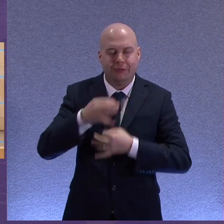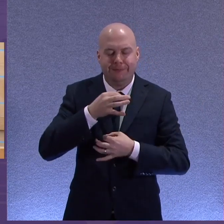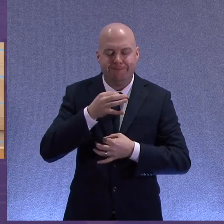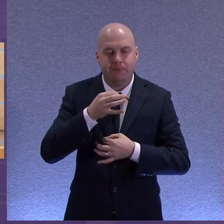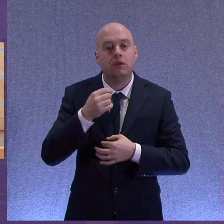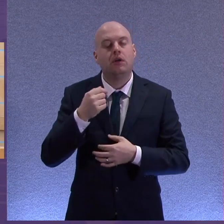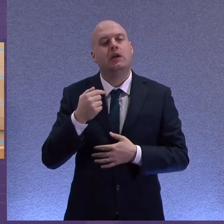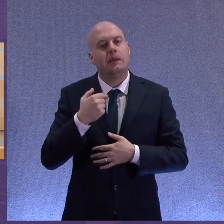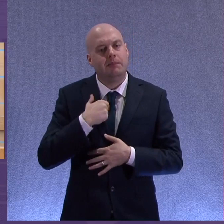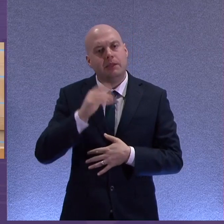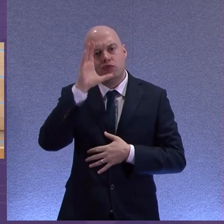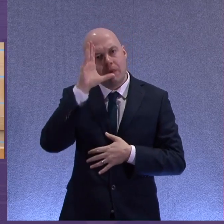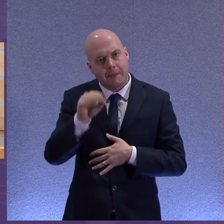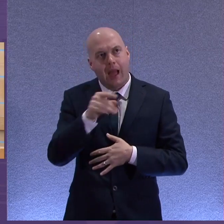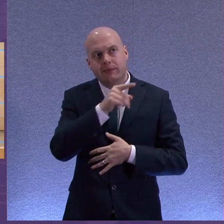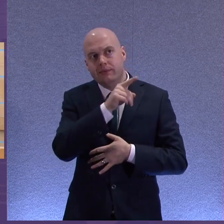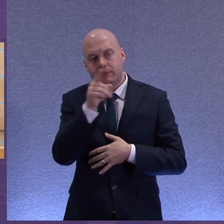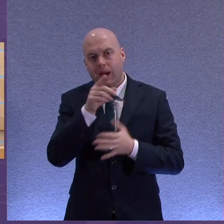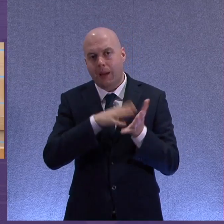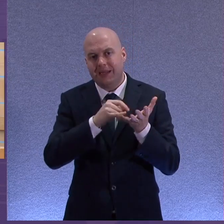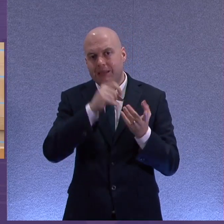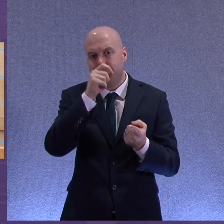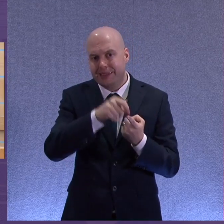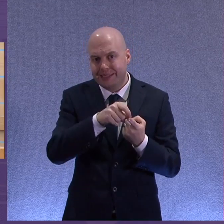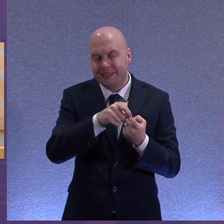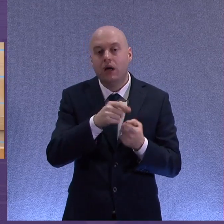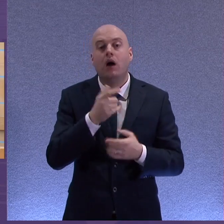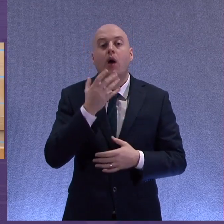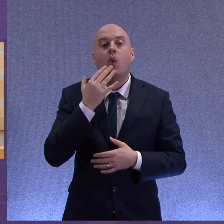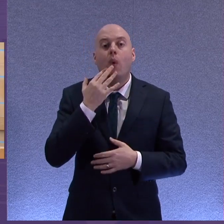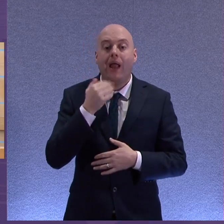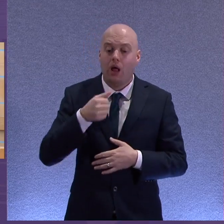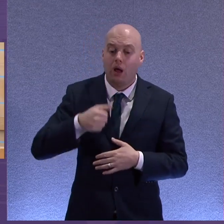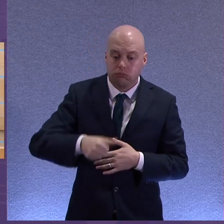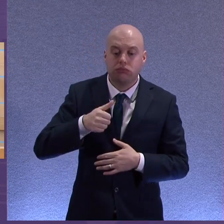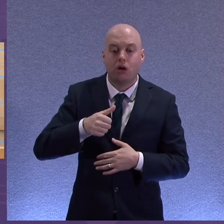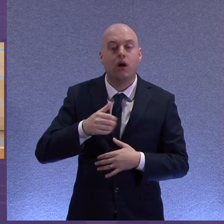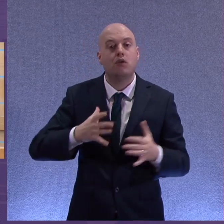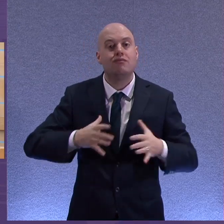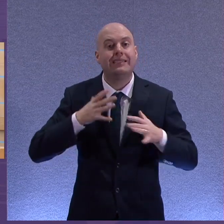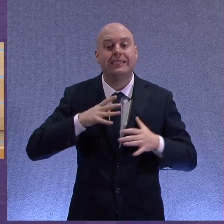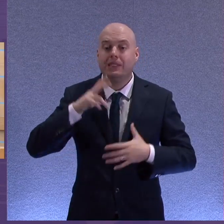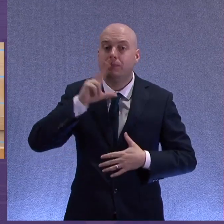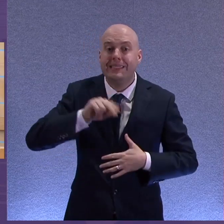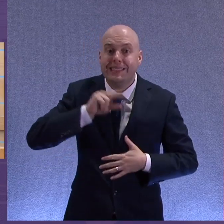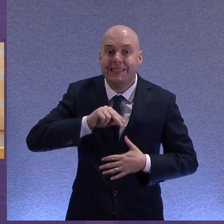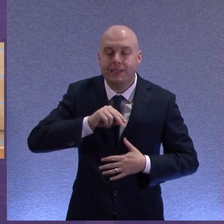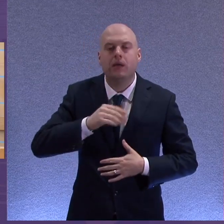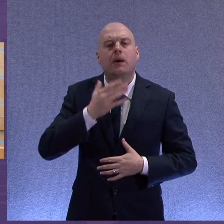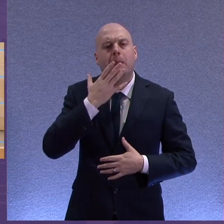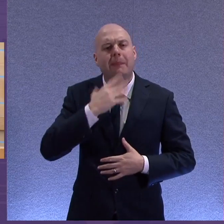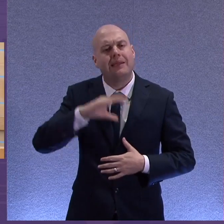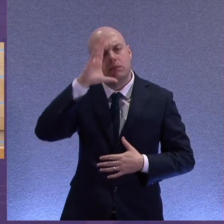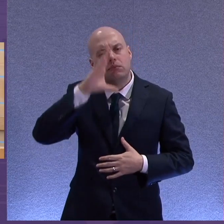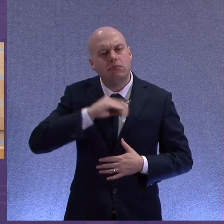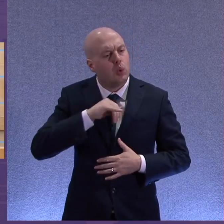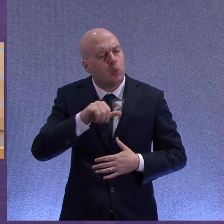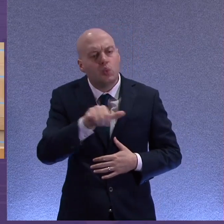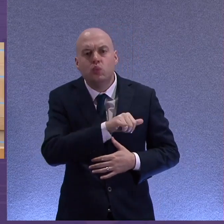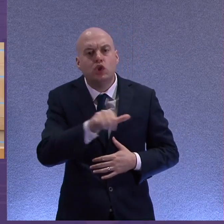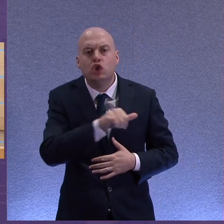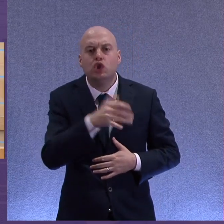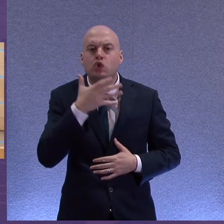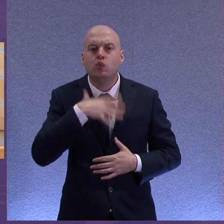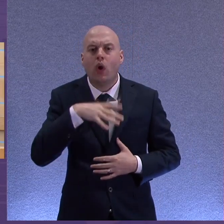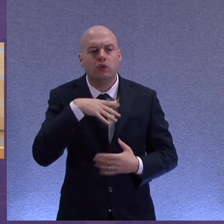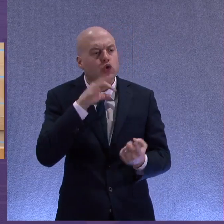their question, if they could indicate which Cabinet Secretary they would like to hear from, that would probably be very helpful. George